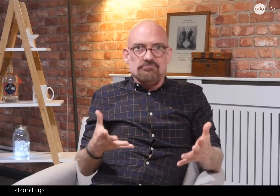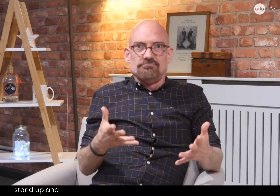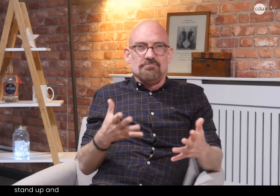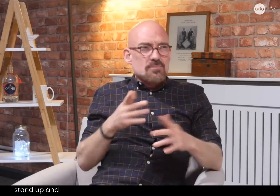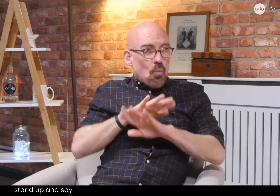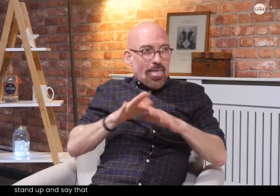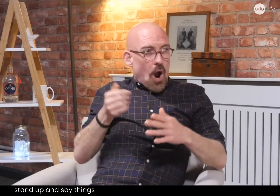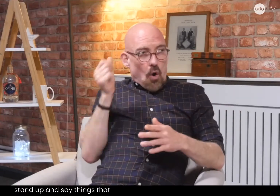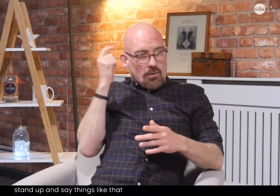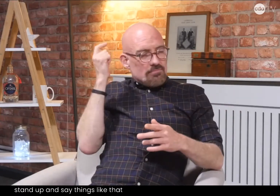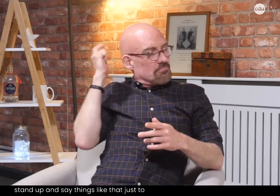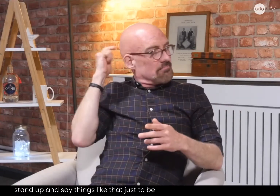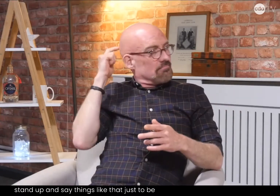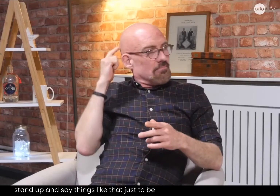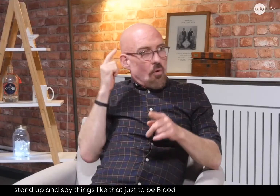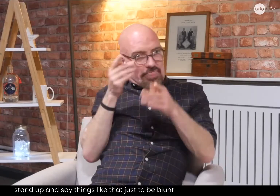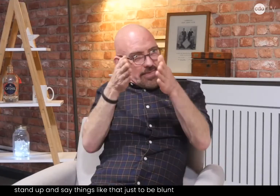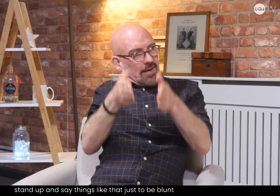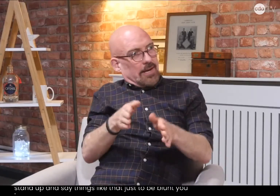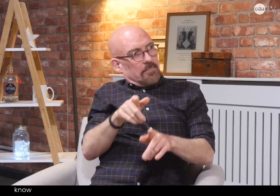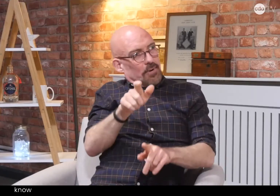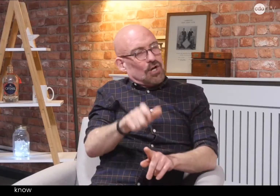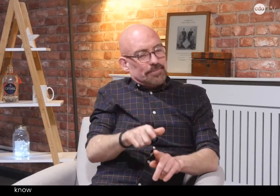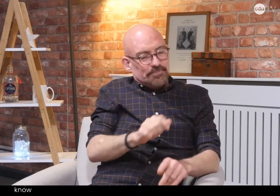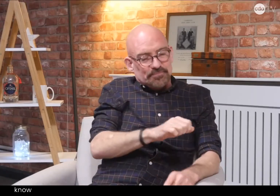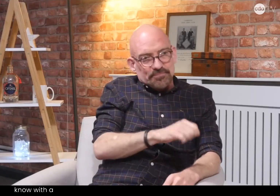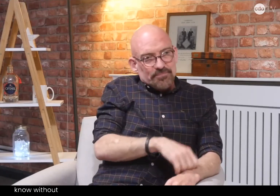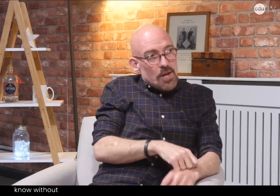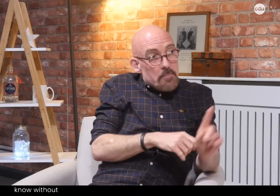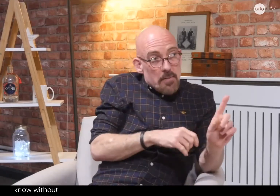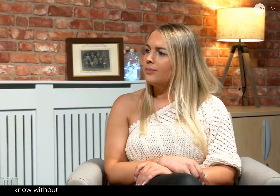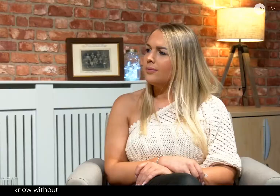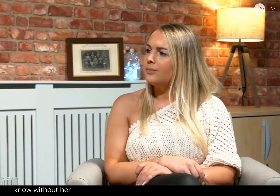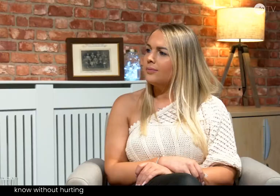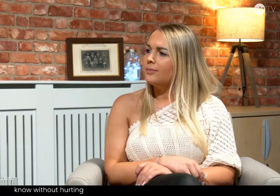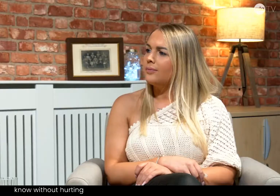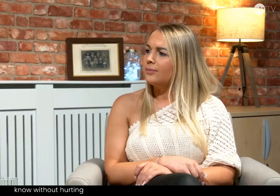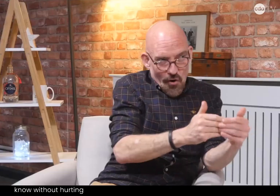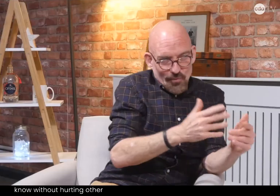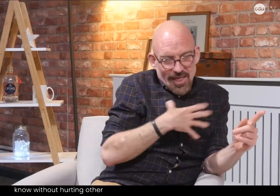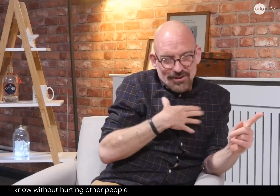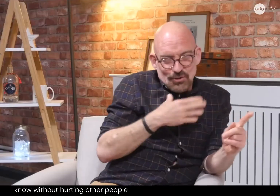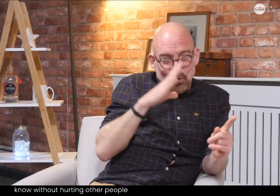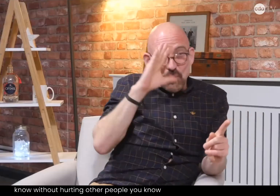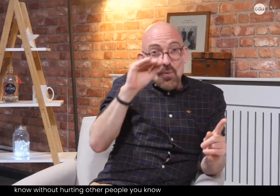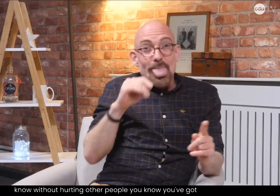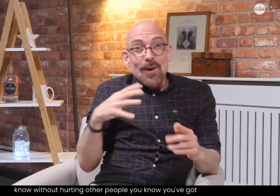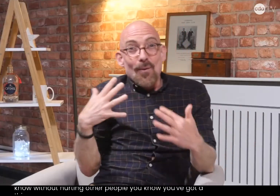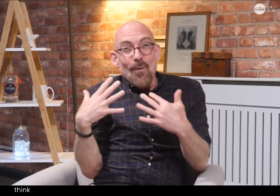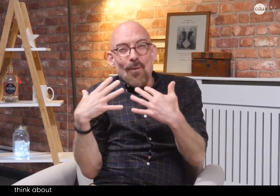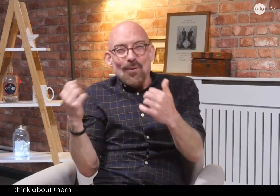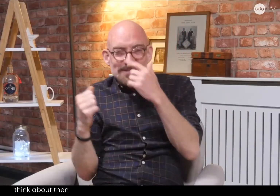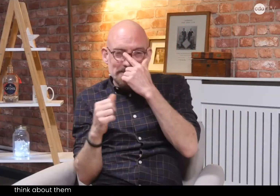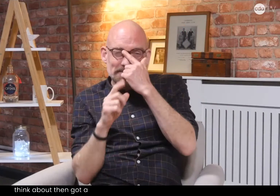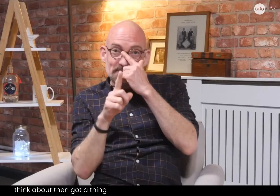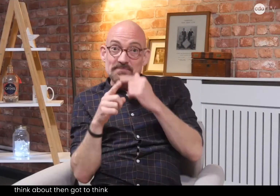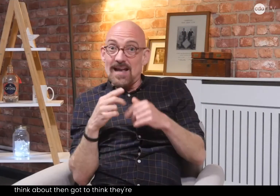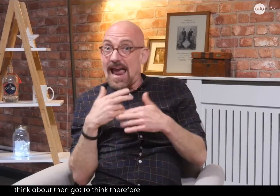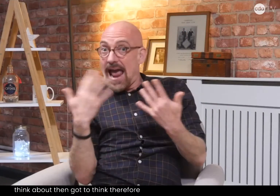blunt, you know, without hurting other people. You know, you've got to think about them, you've got to think about their feelings. So obviously